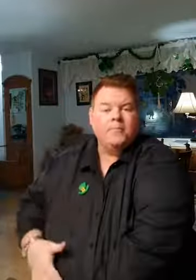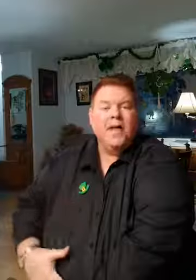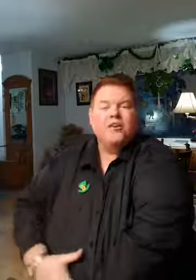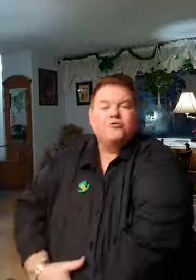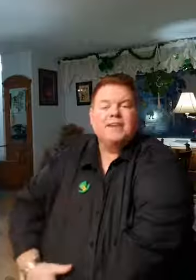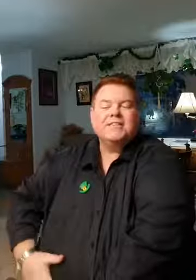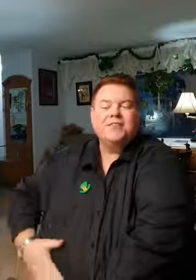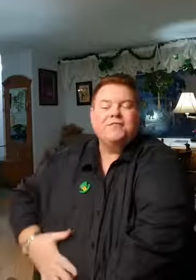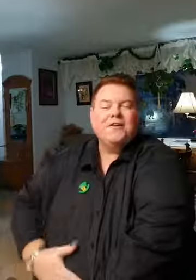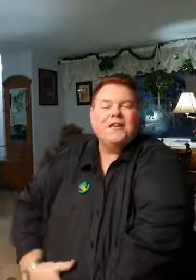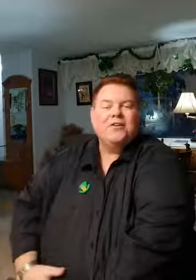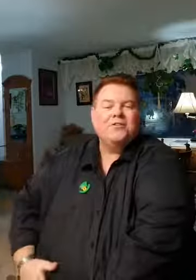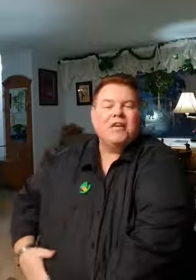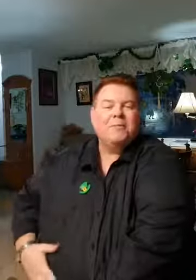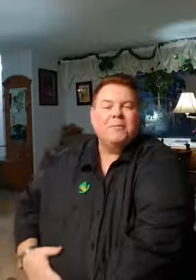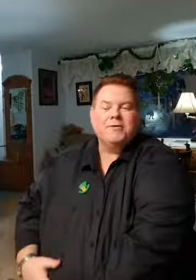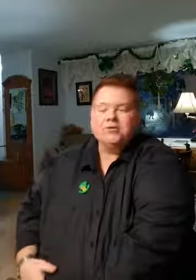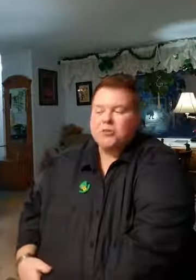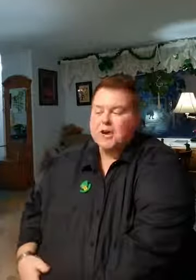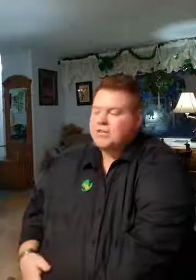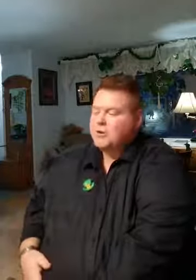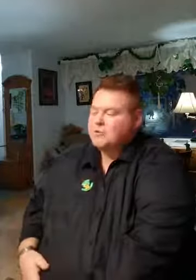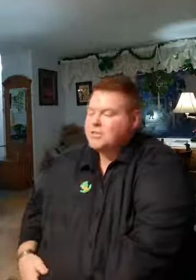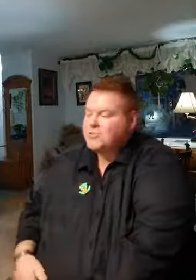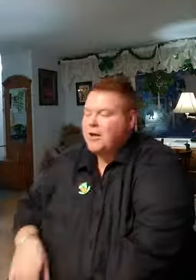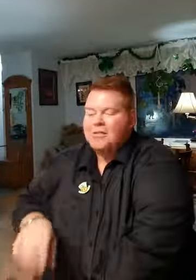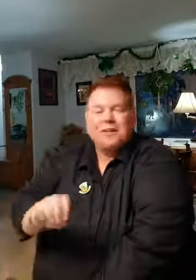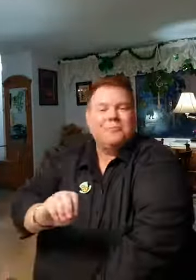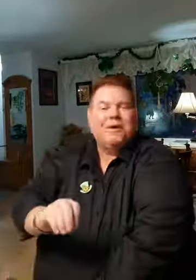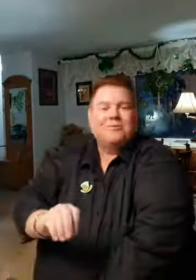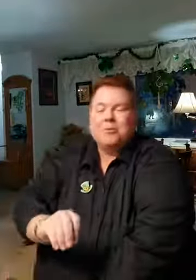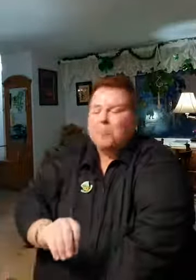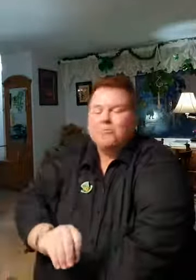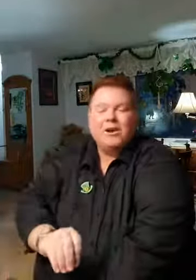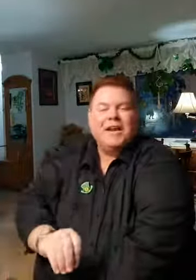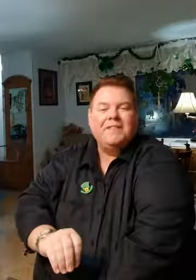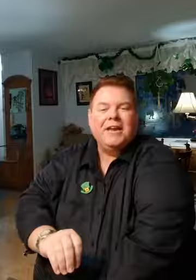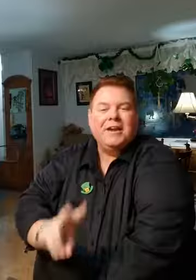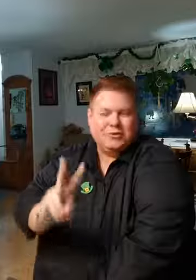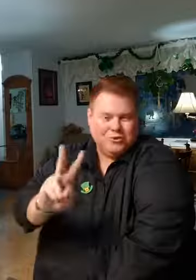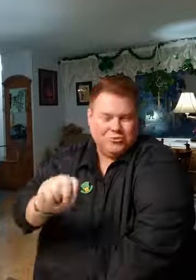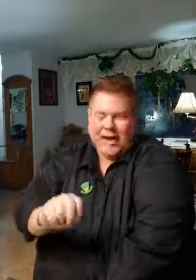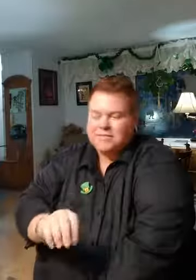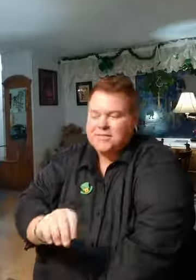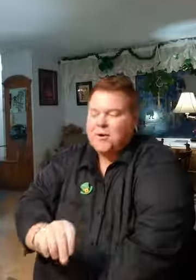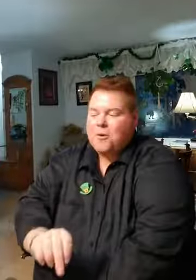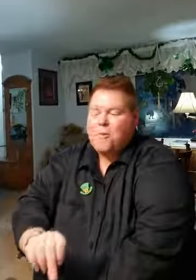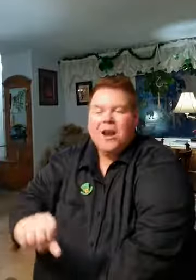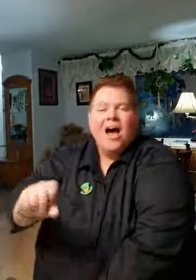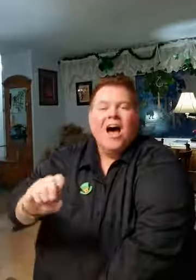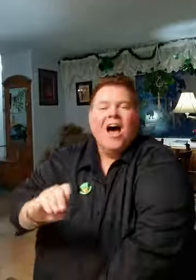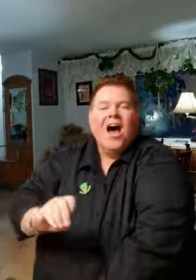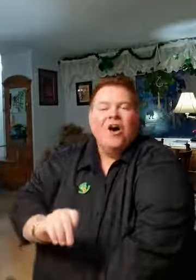Try to still feel your tummy muscles working as we do this as well. Here we go. So I'll breathe in to two counts. One,